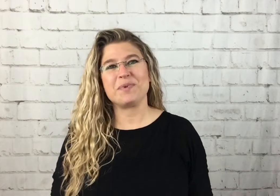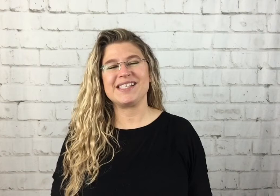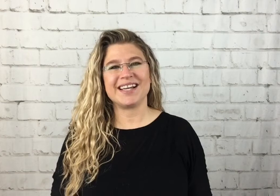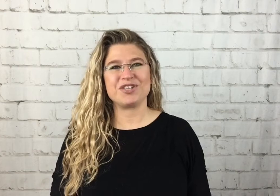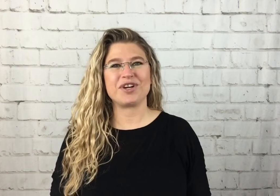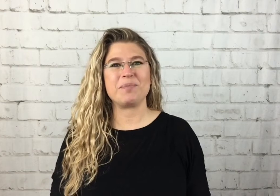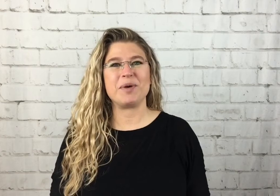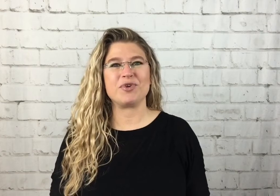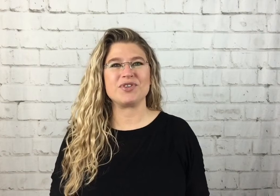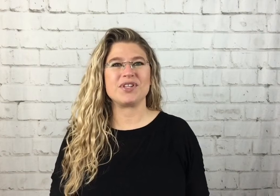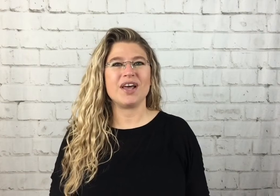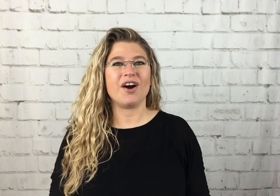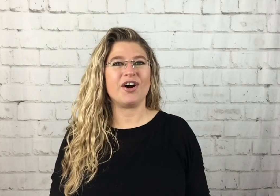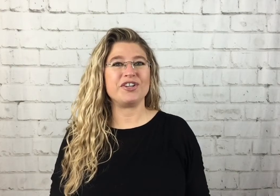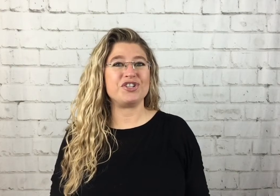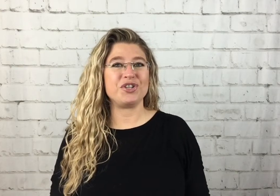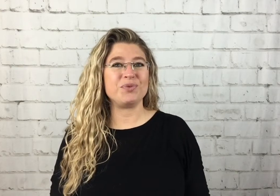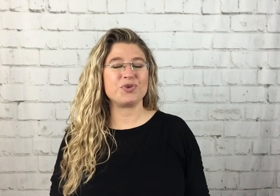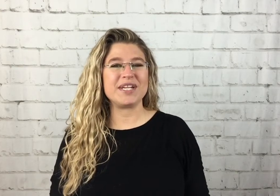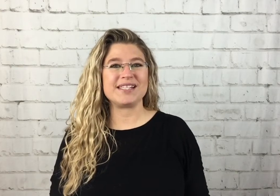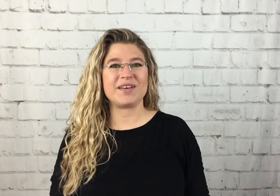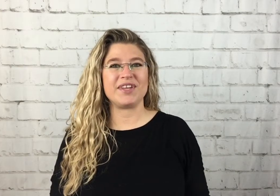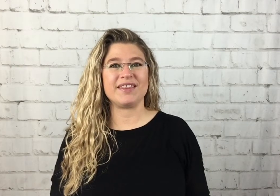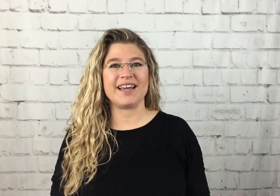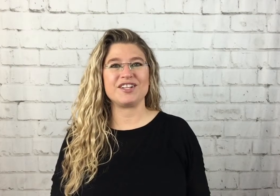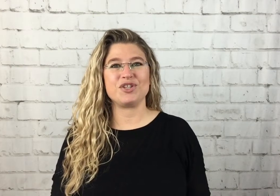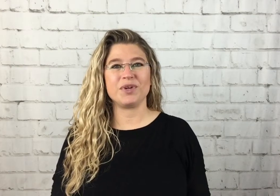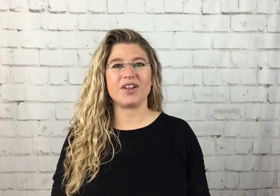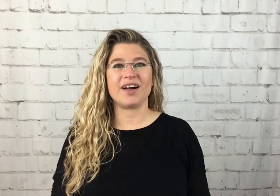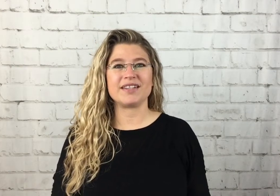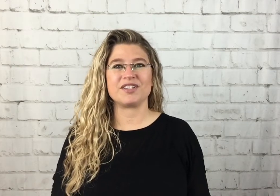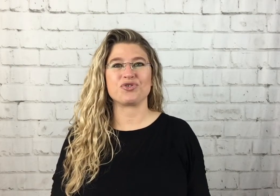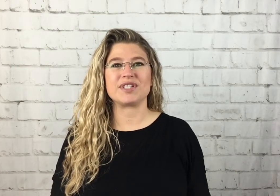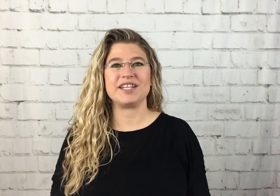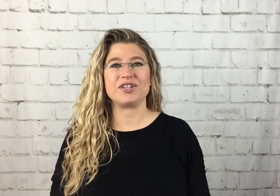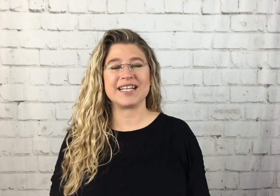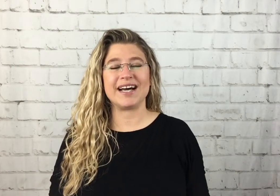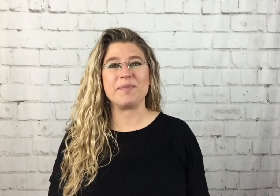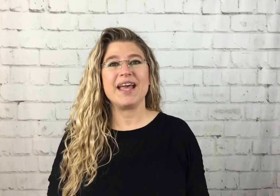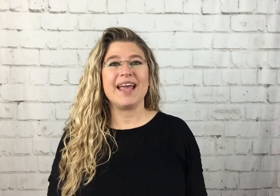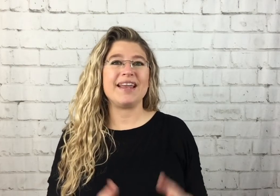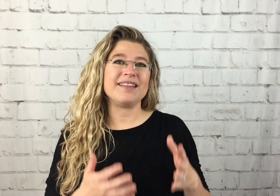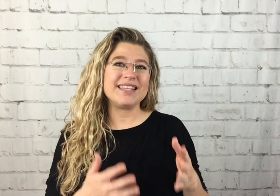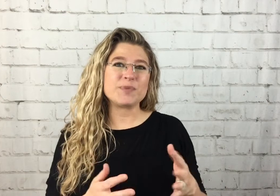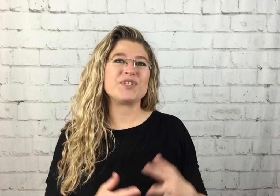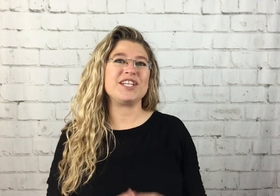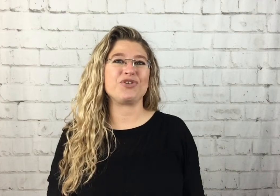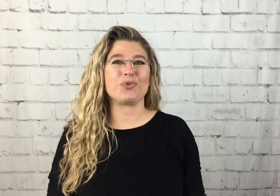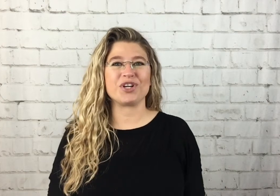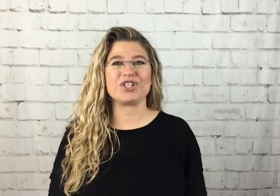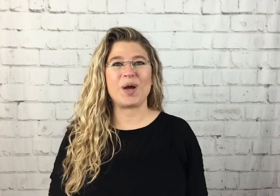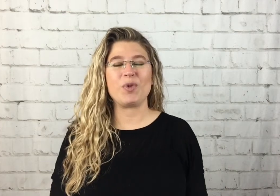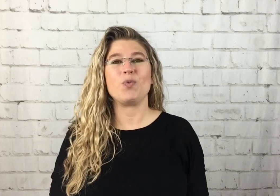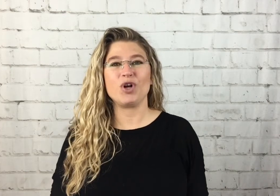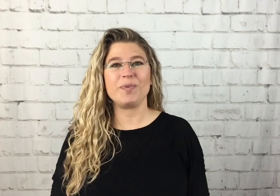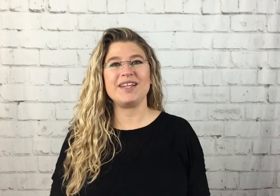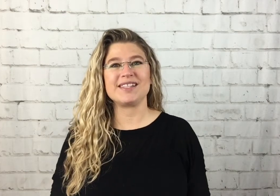Sign Tribe members on June 27th at 2 o'clock Central Standard Time. And at this particular workshop, we will be